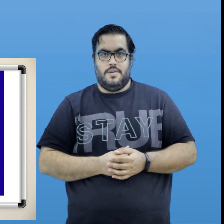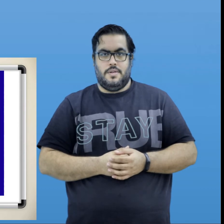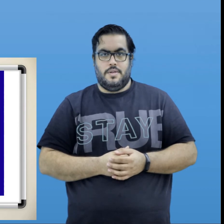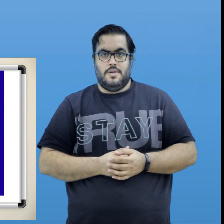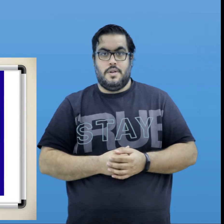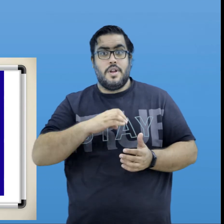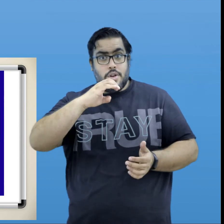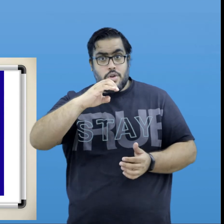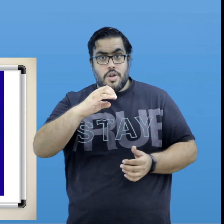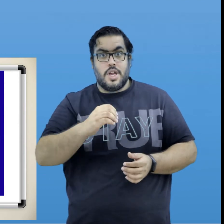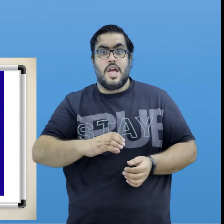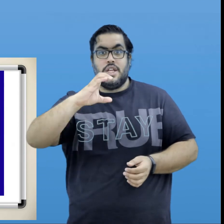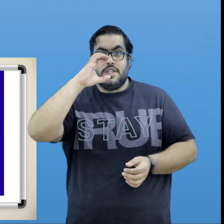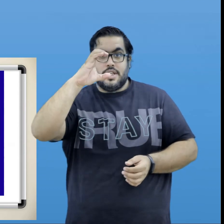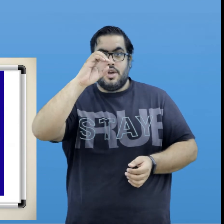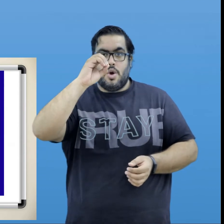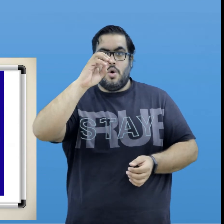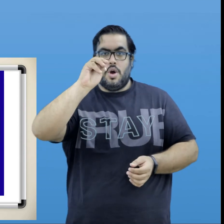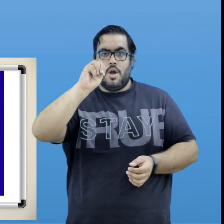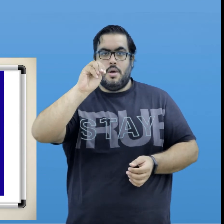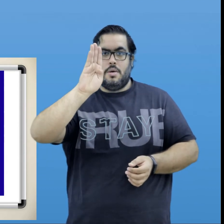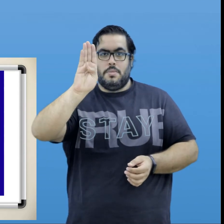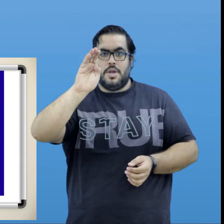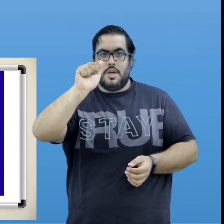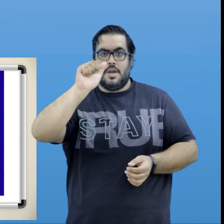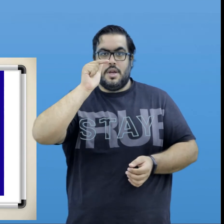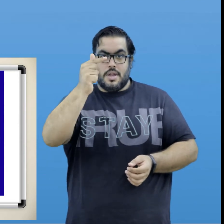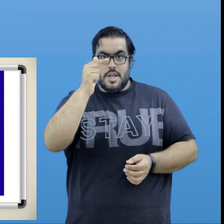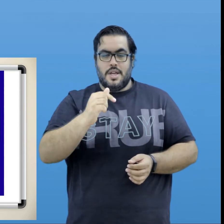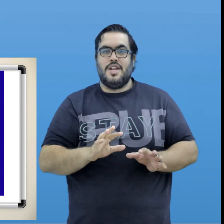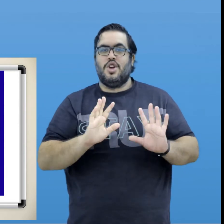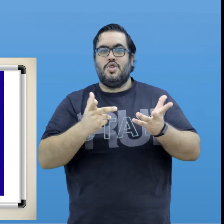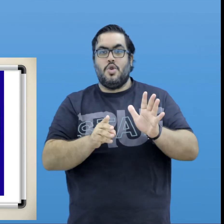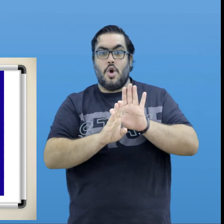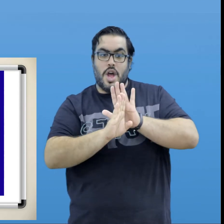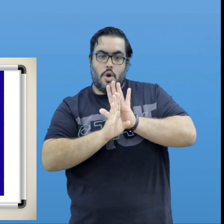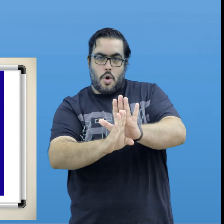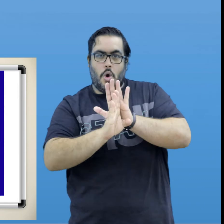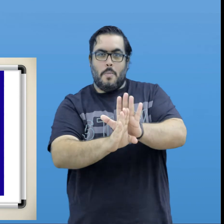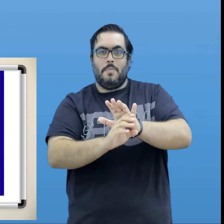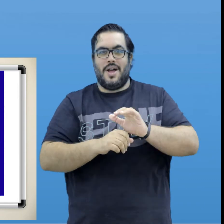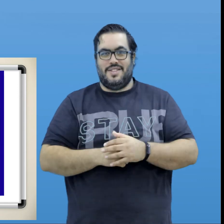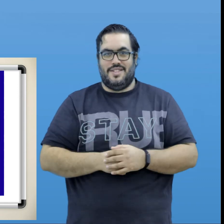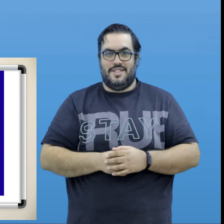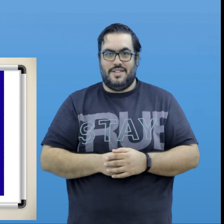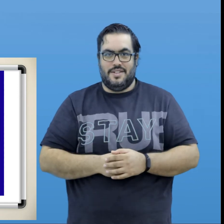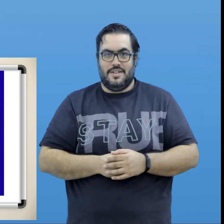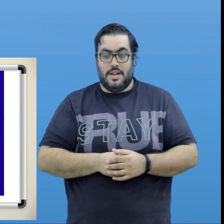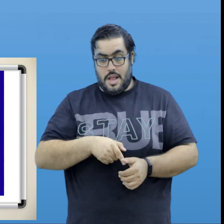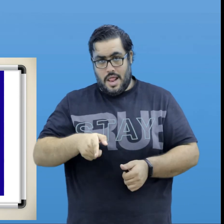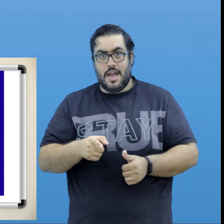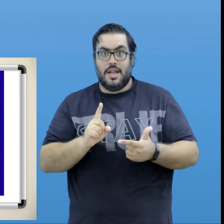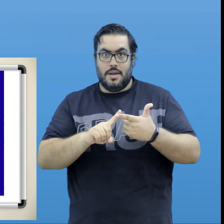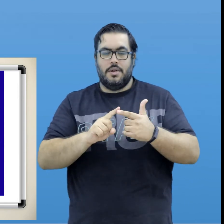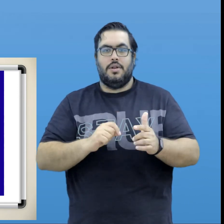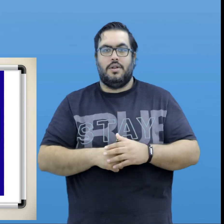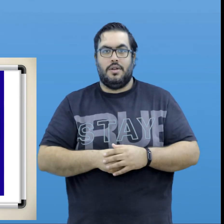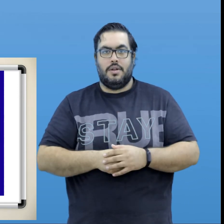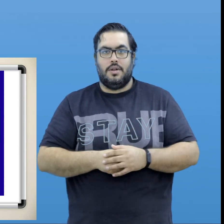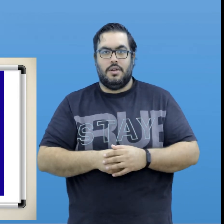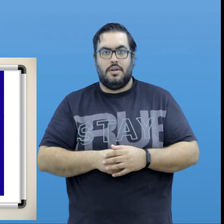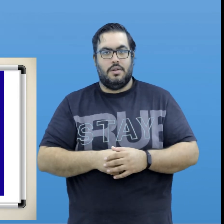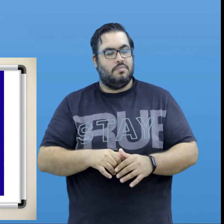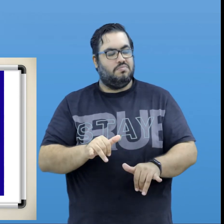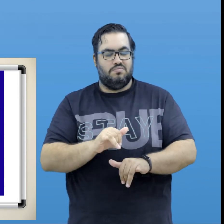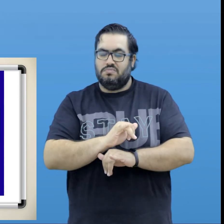The answer is combat. Excellent job. If you didn't get it right this time, you'll get the chance in the next one. Number 2, it is not